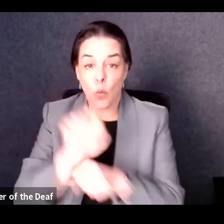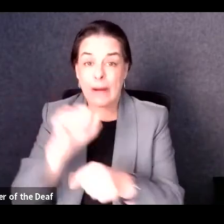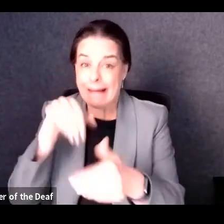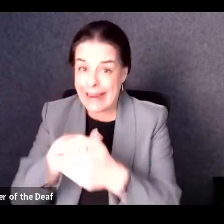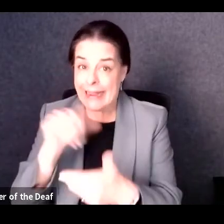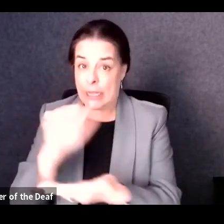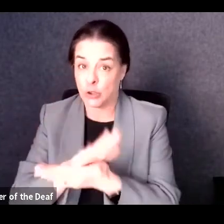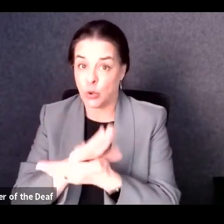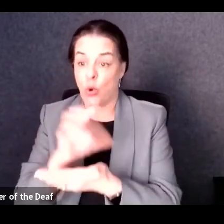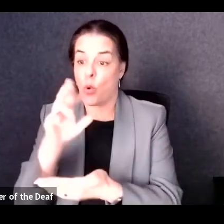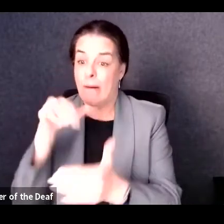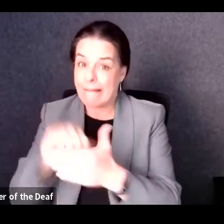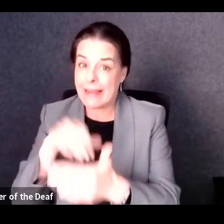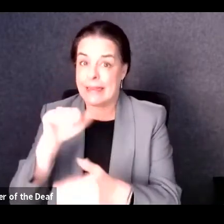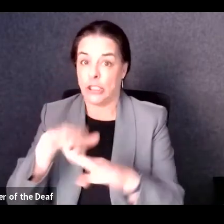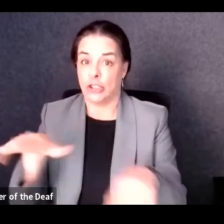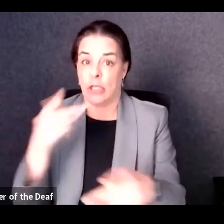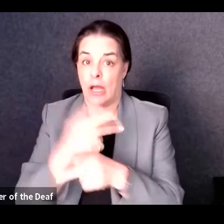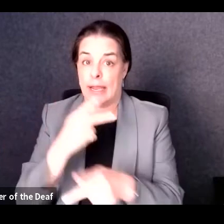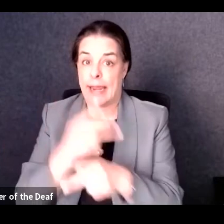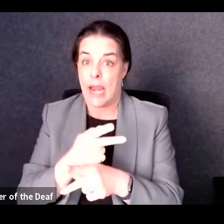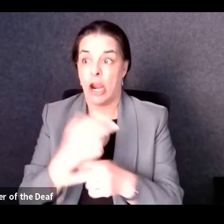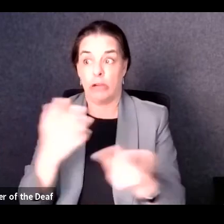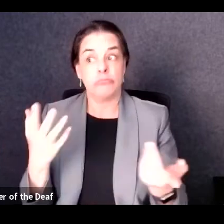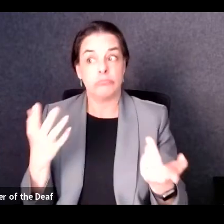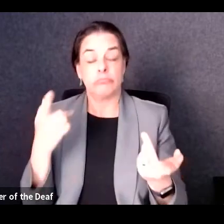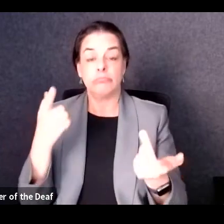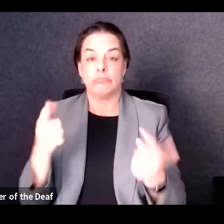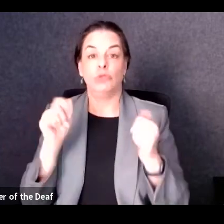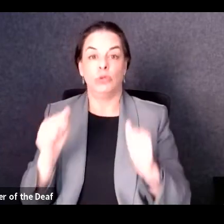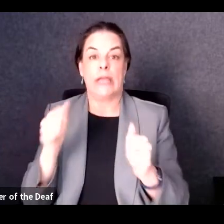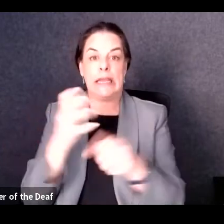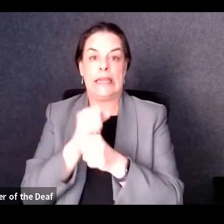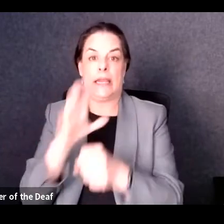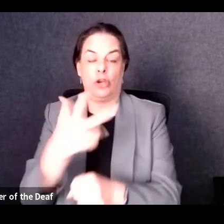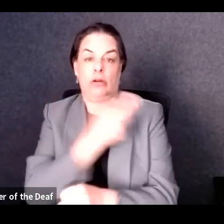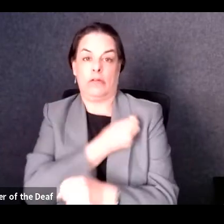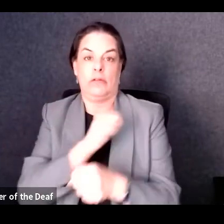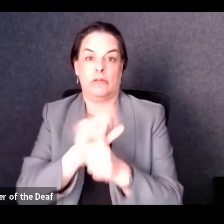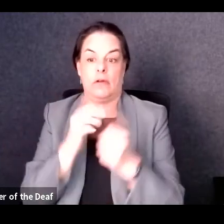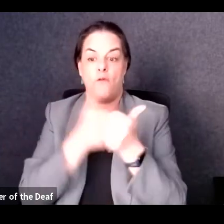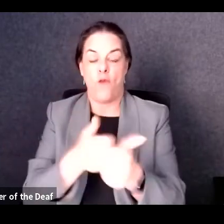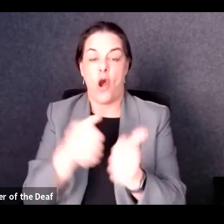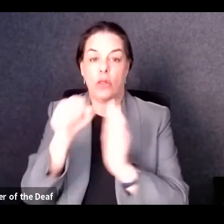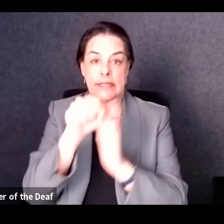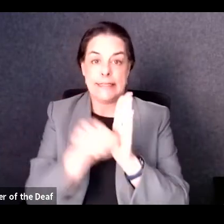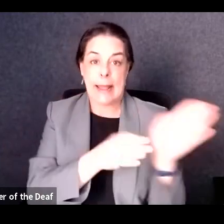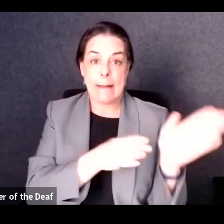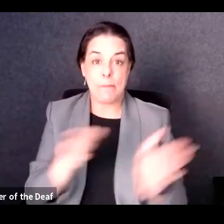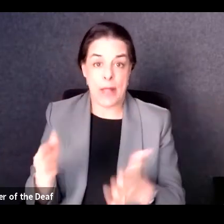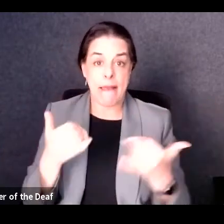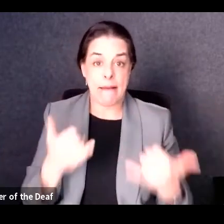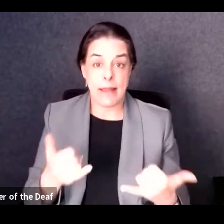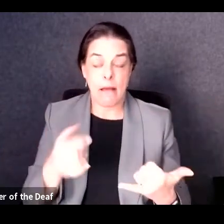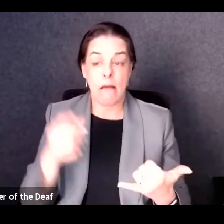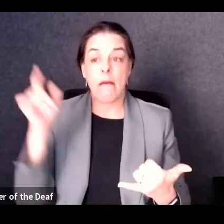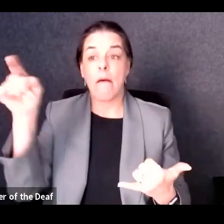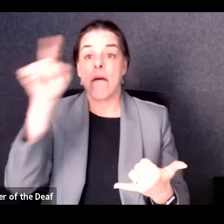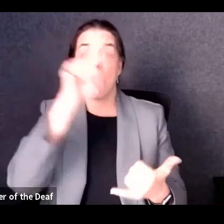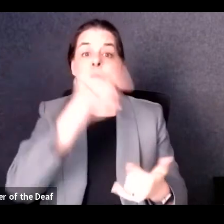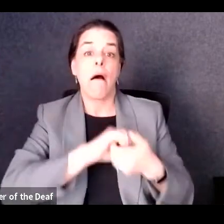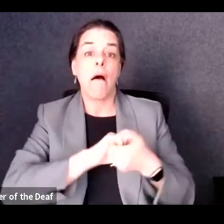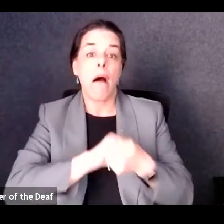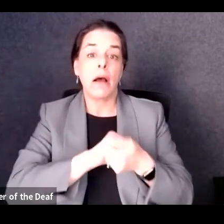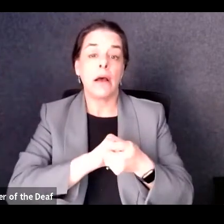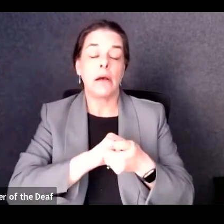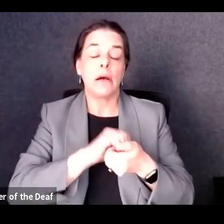or childcare is eligible for vaccine under the current state plan. And our hospital partners are working closely with us to get those folks vaccinated,